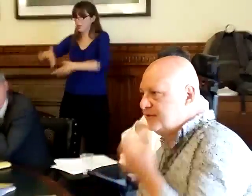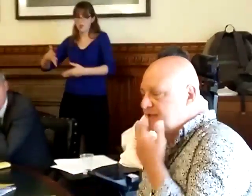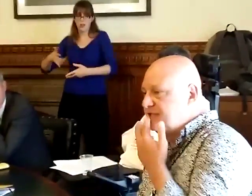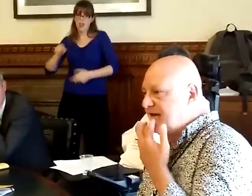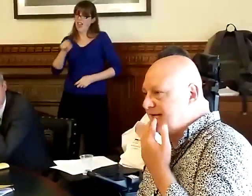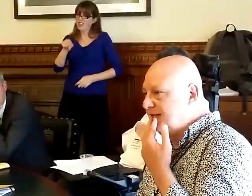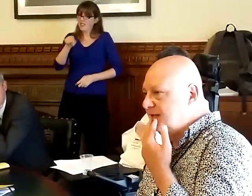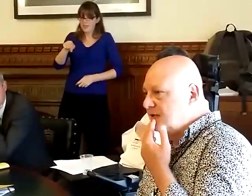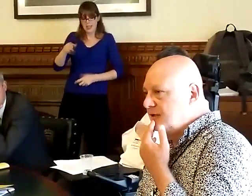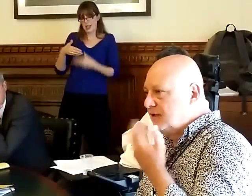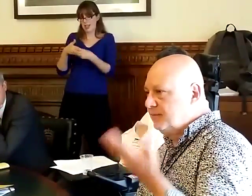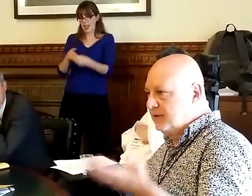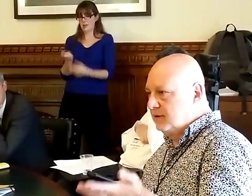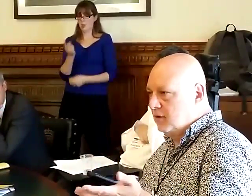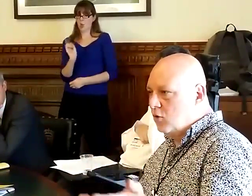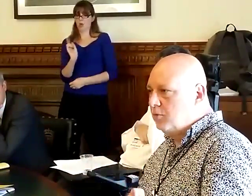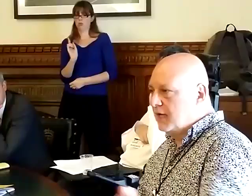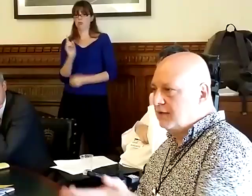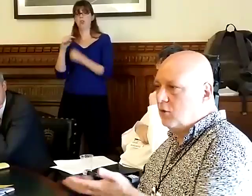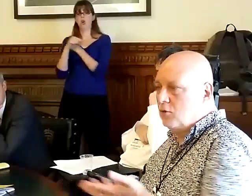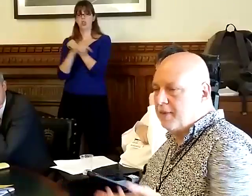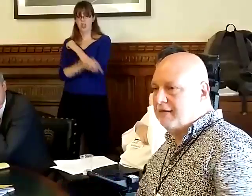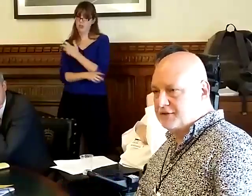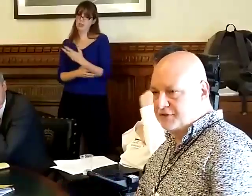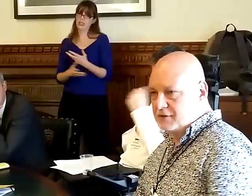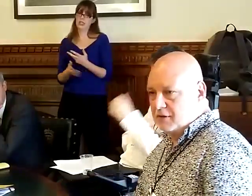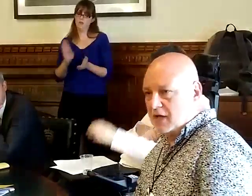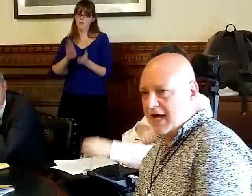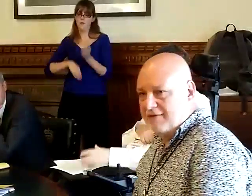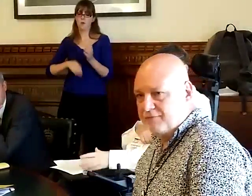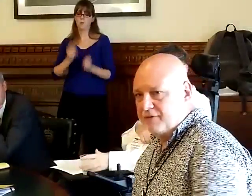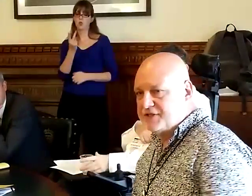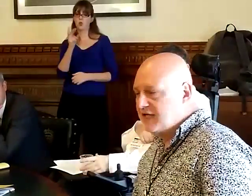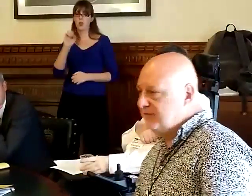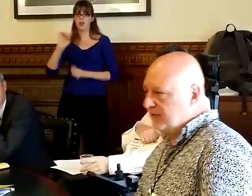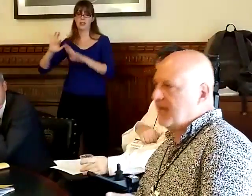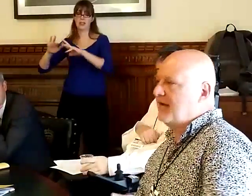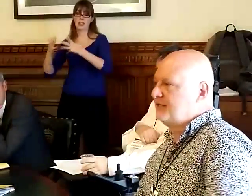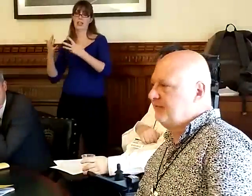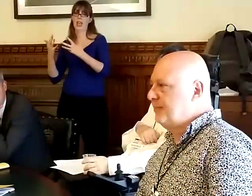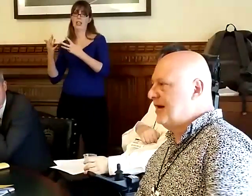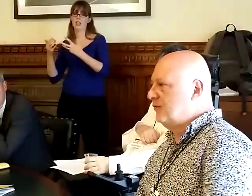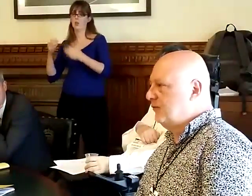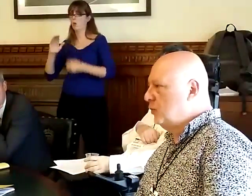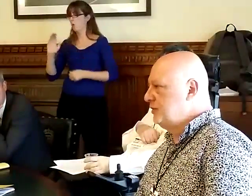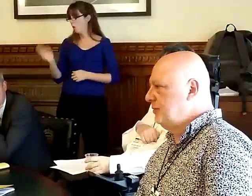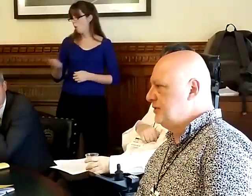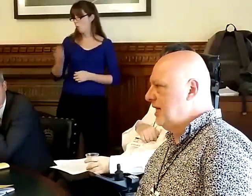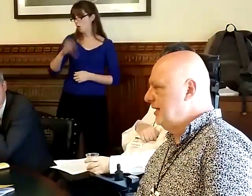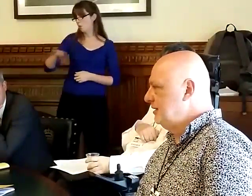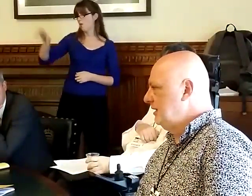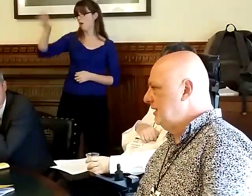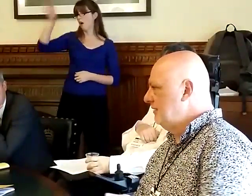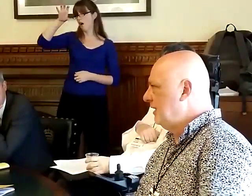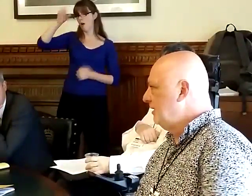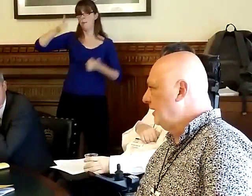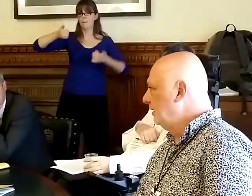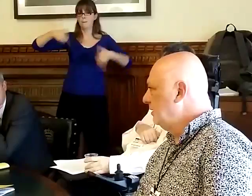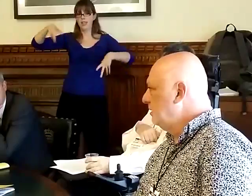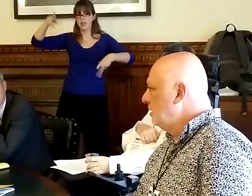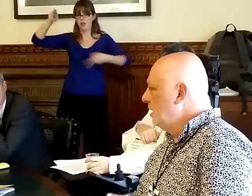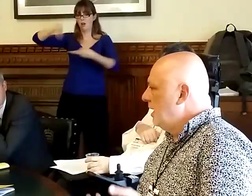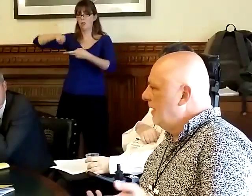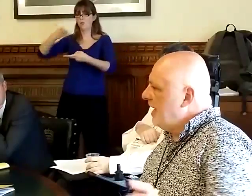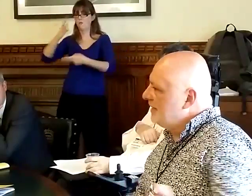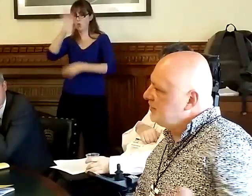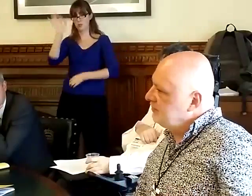Since 2010, all boroughs have received a cut of about 40% in their